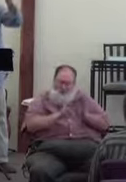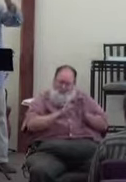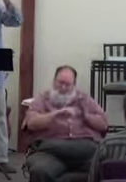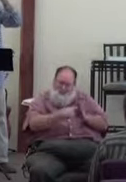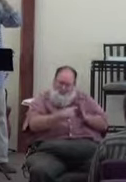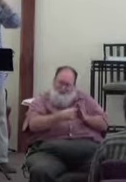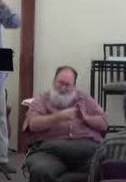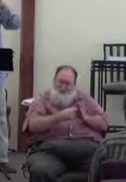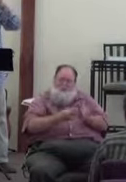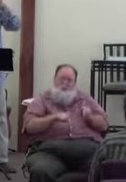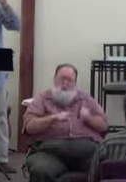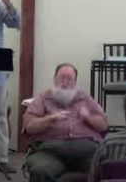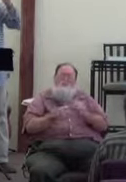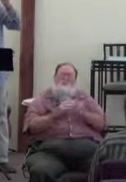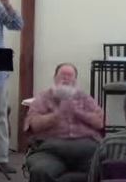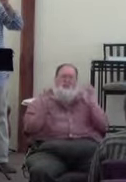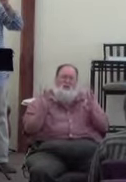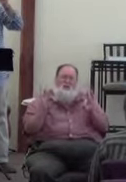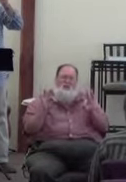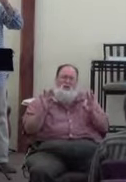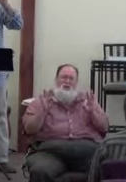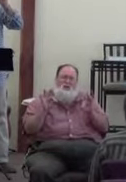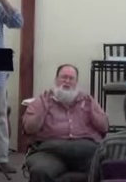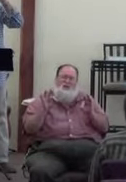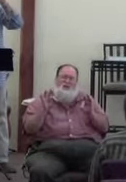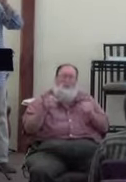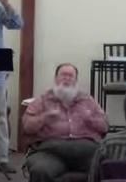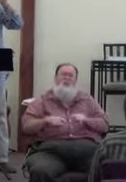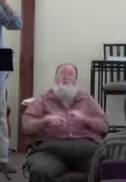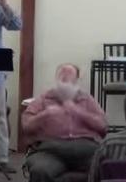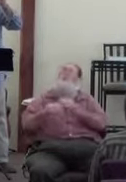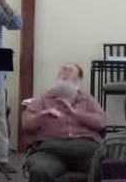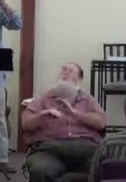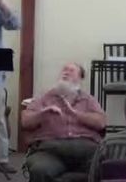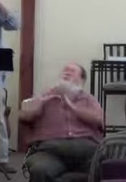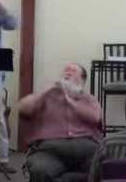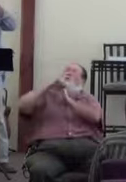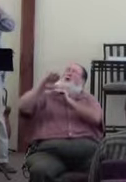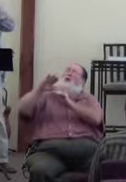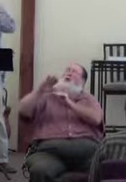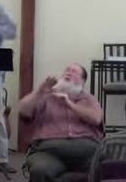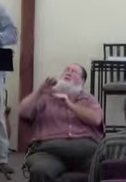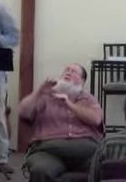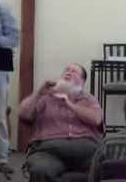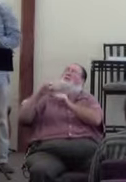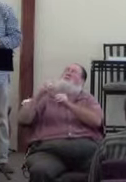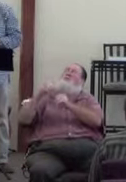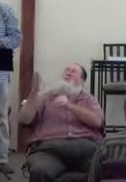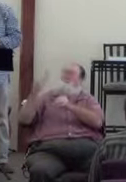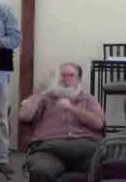you're free. He knows when you cry out. And he knows when you're alone. He knows.